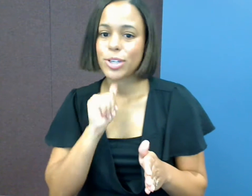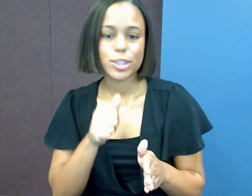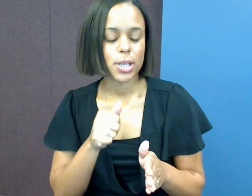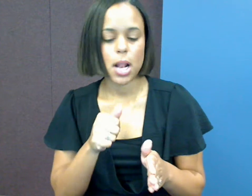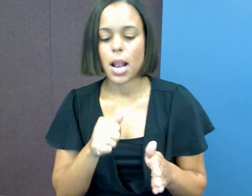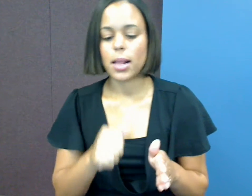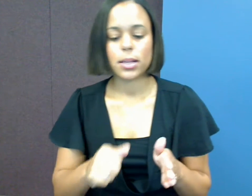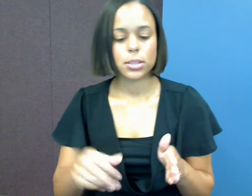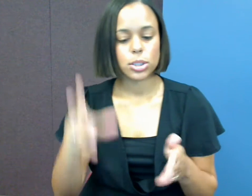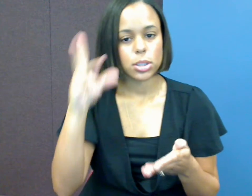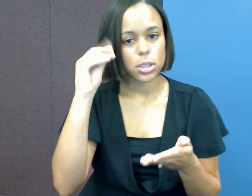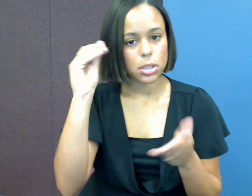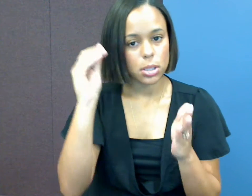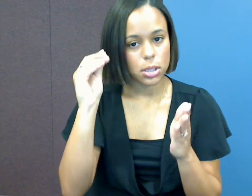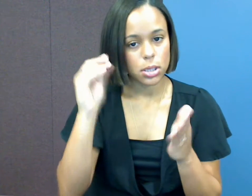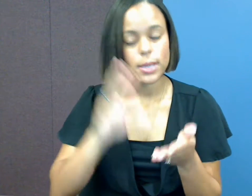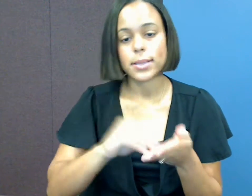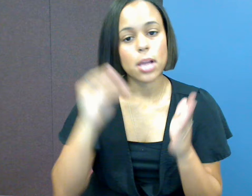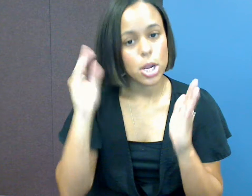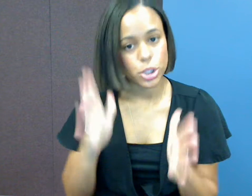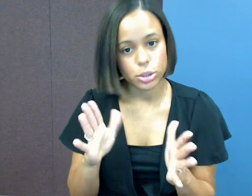and therefore the right to locate it.